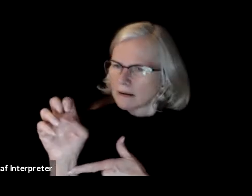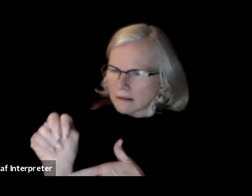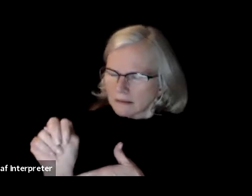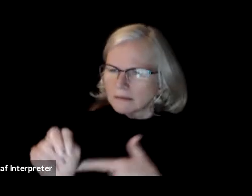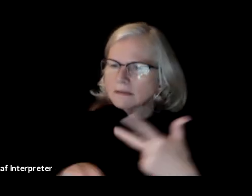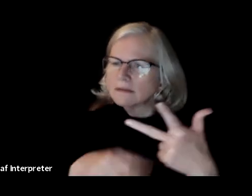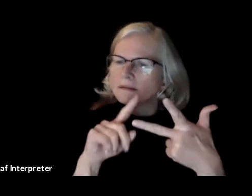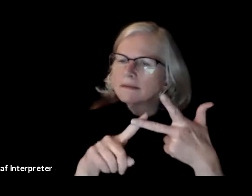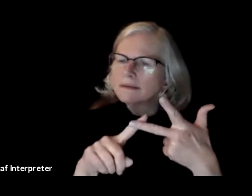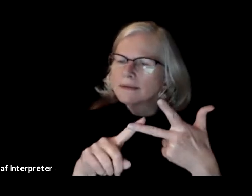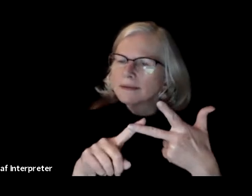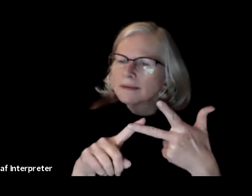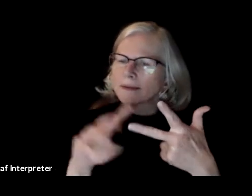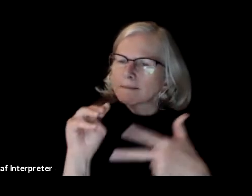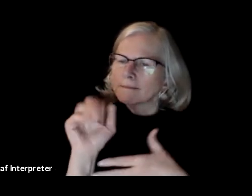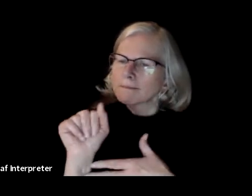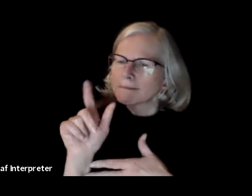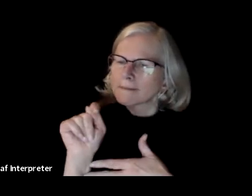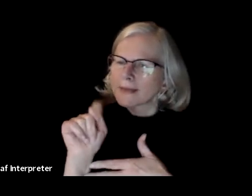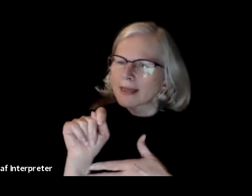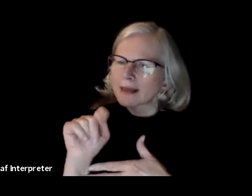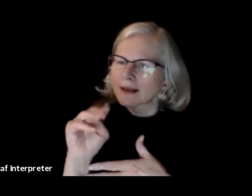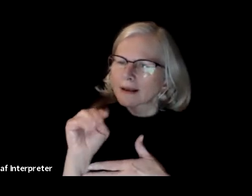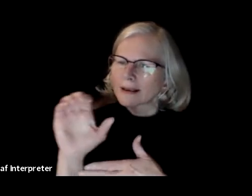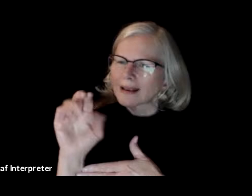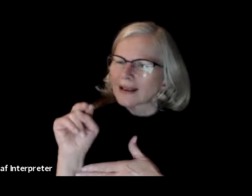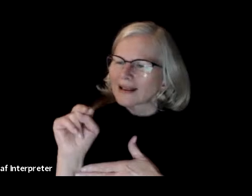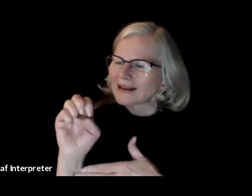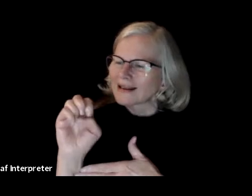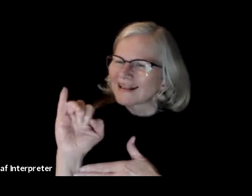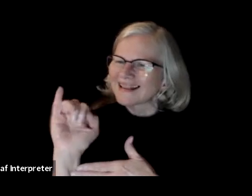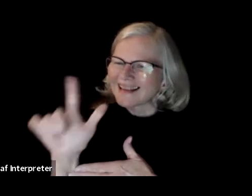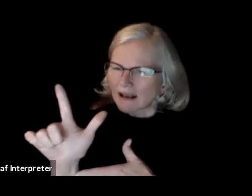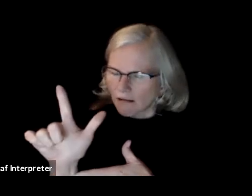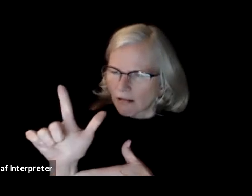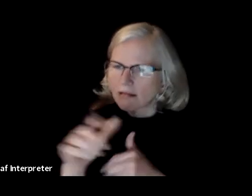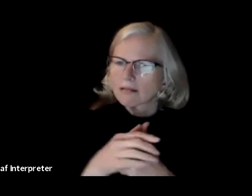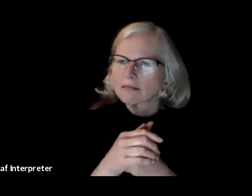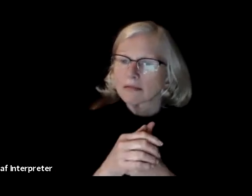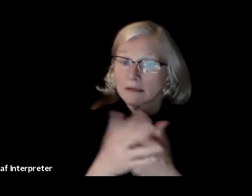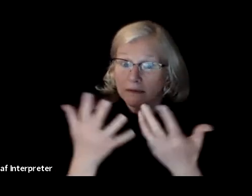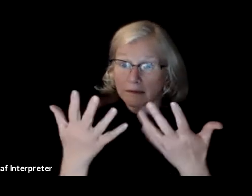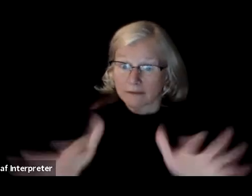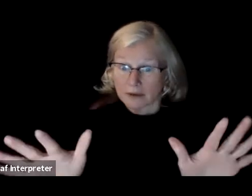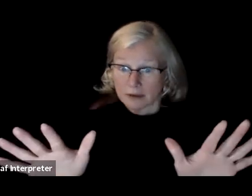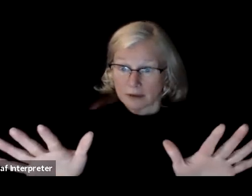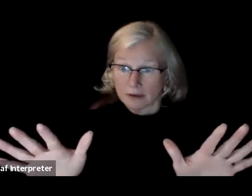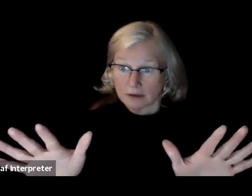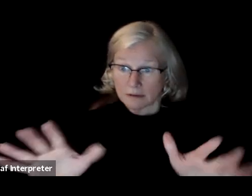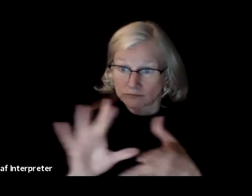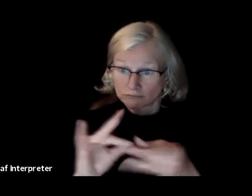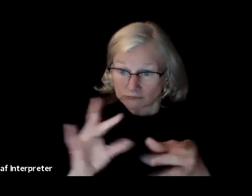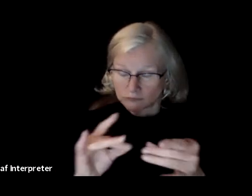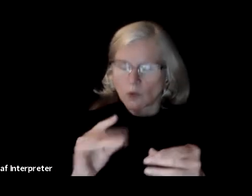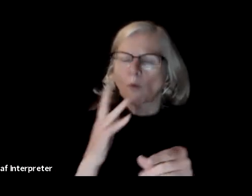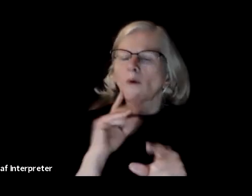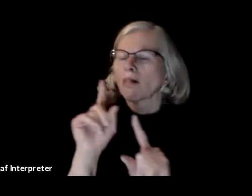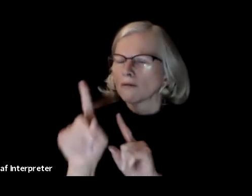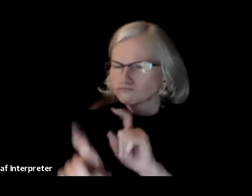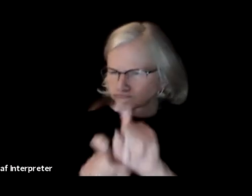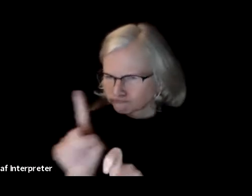of Senior Living for Stuart Co. After their comments, we'll open it up for questions from reporters. With that, we'll now turn it over to Commissioner